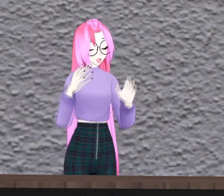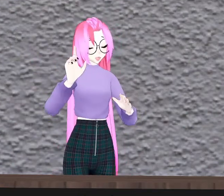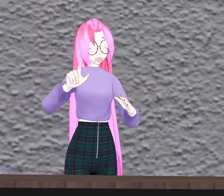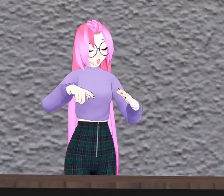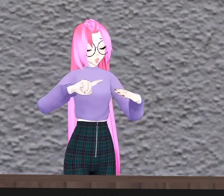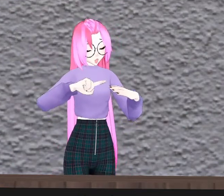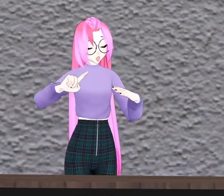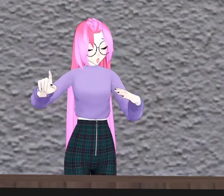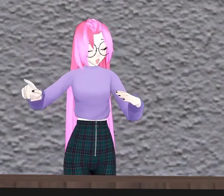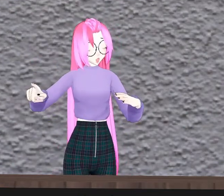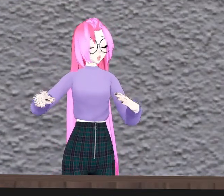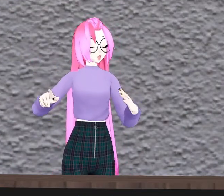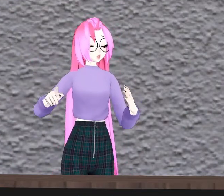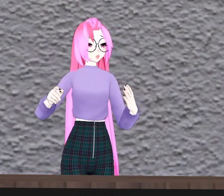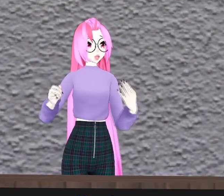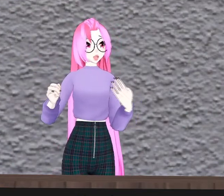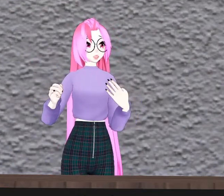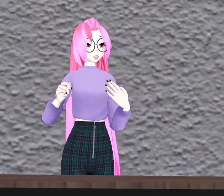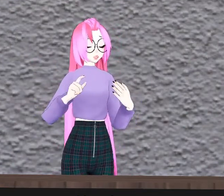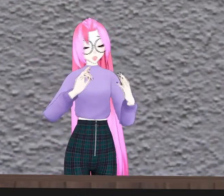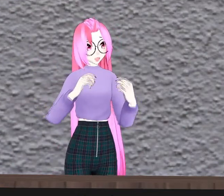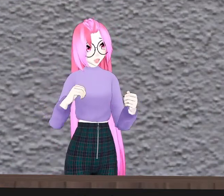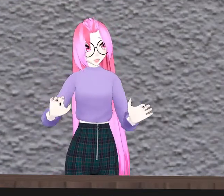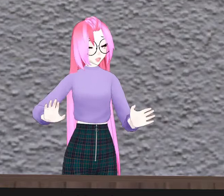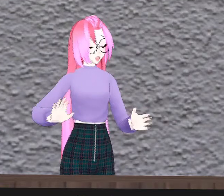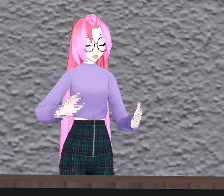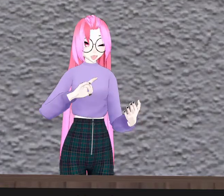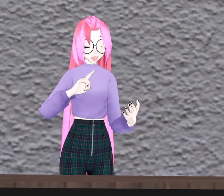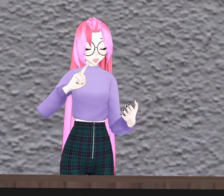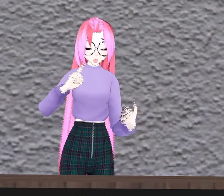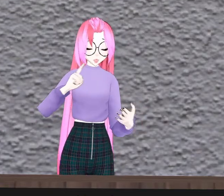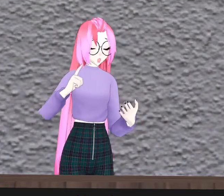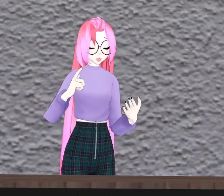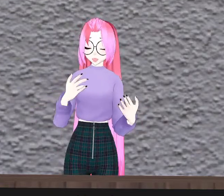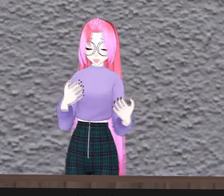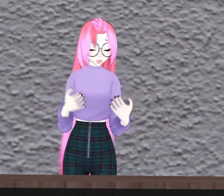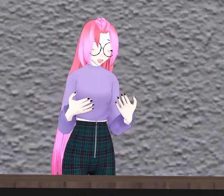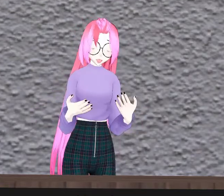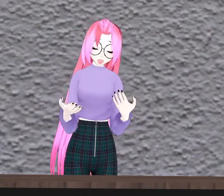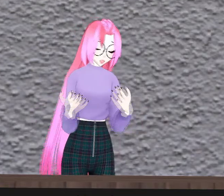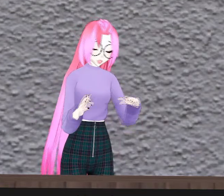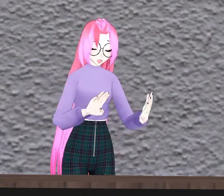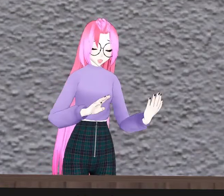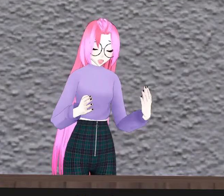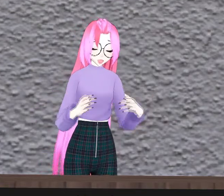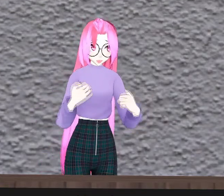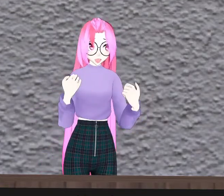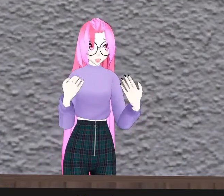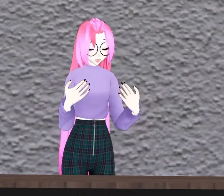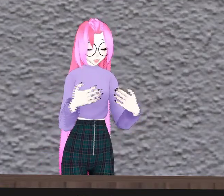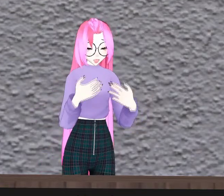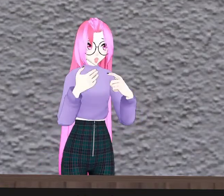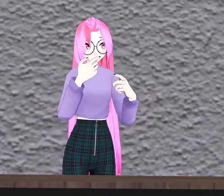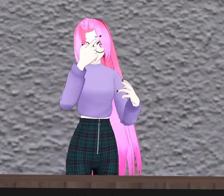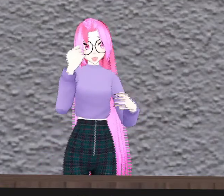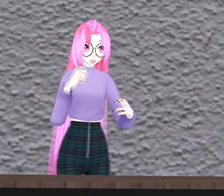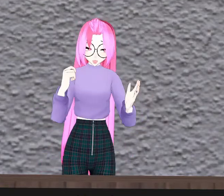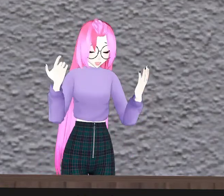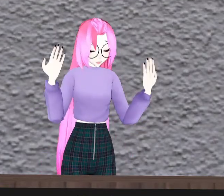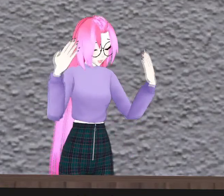and that they need to leave. And without that, deaf people would be dying a lot because of fires, because they would